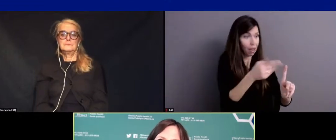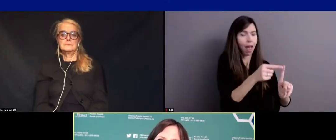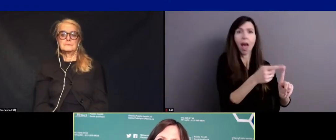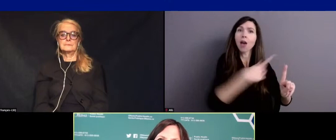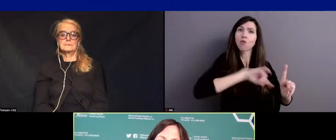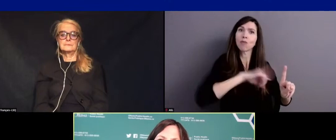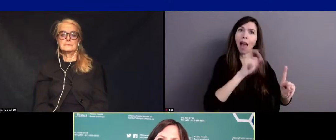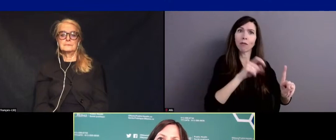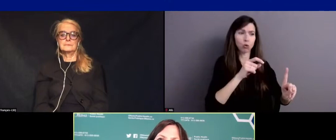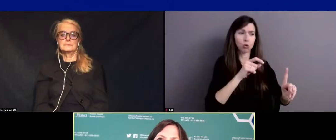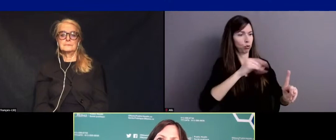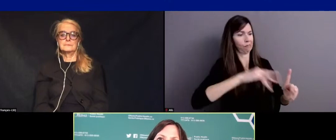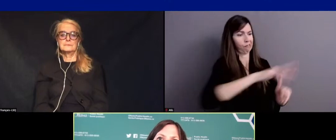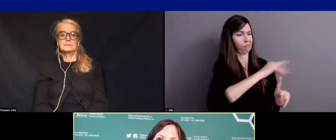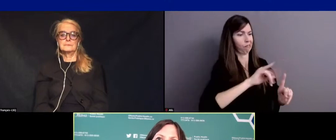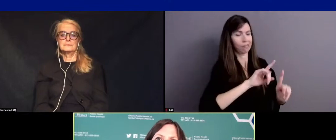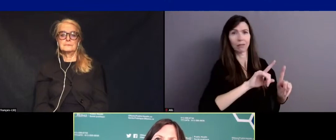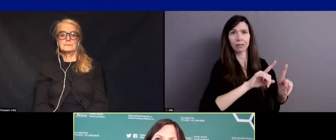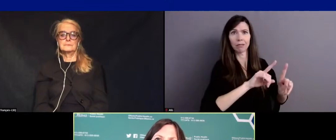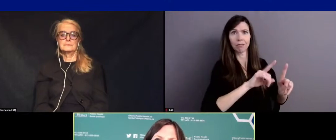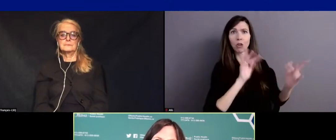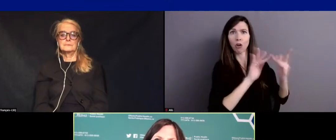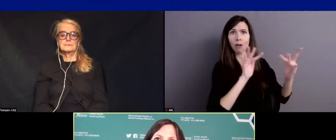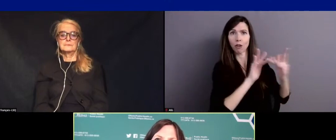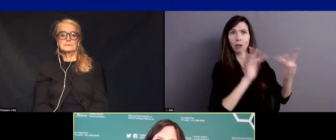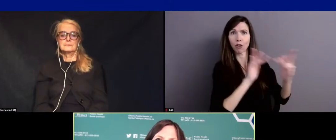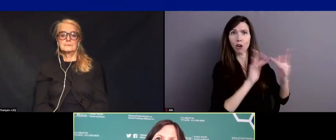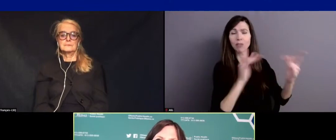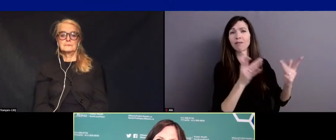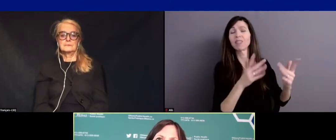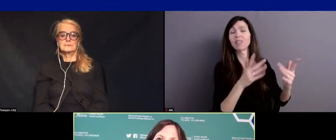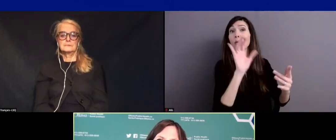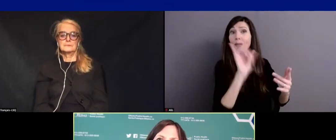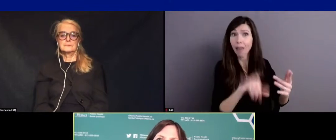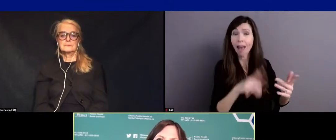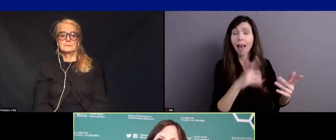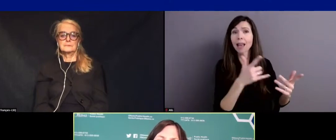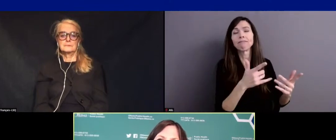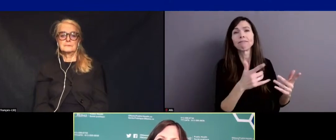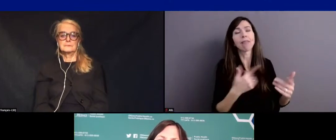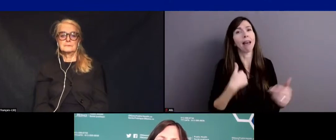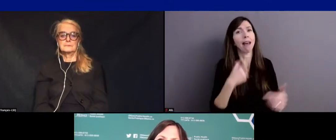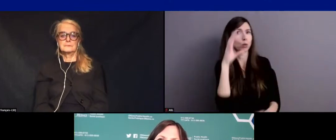So this transmission is reflecting what happened before the provincial changes.